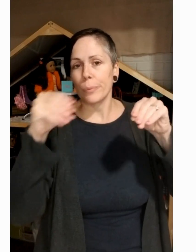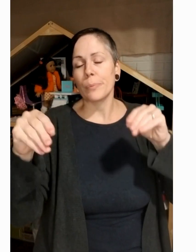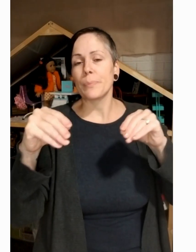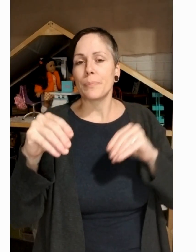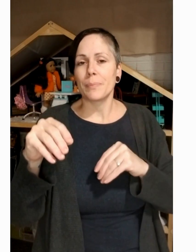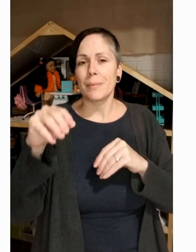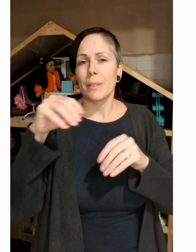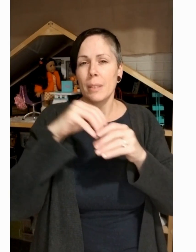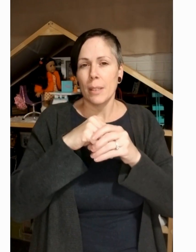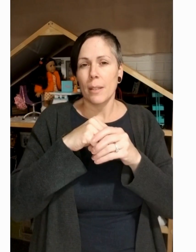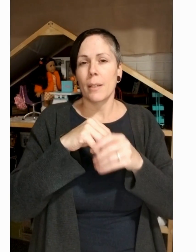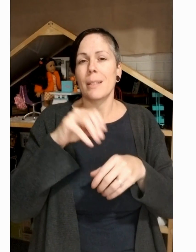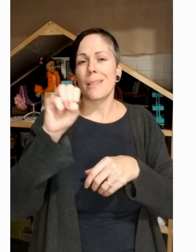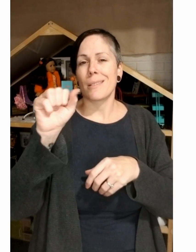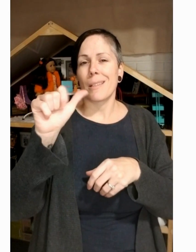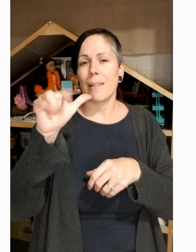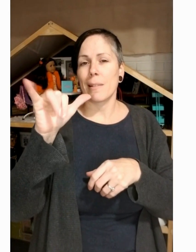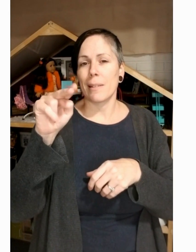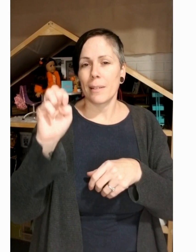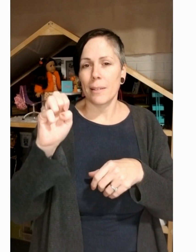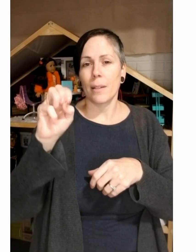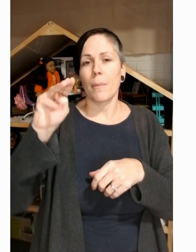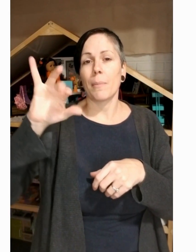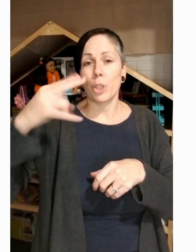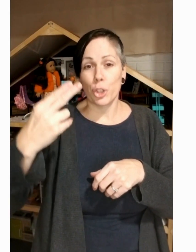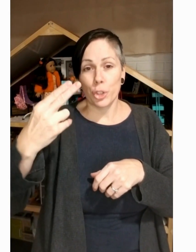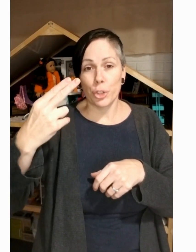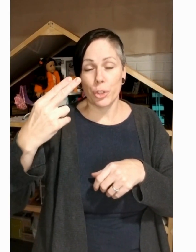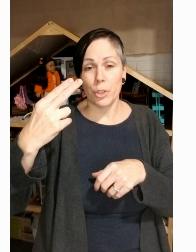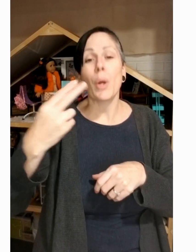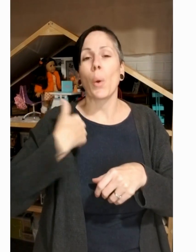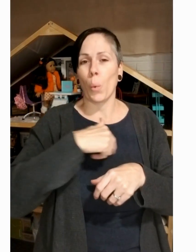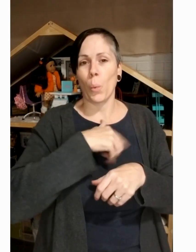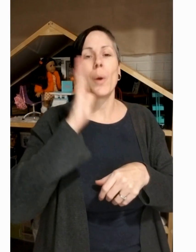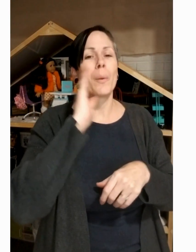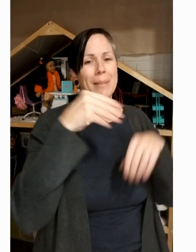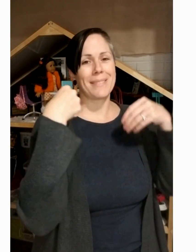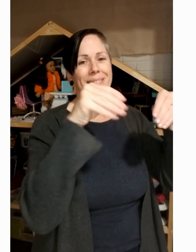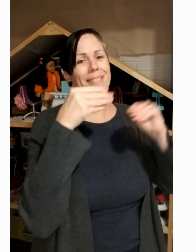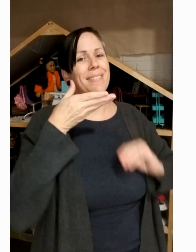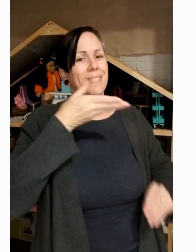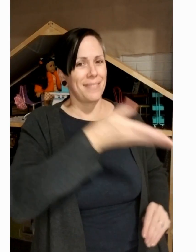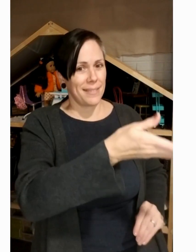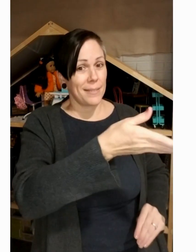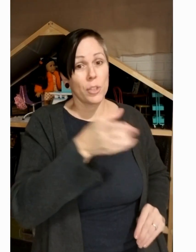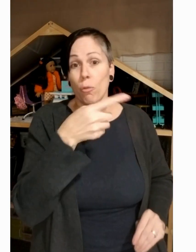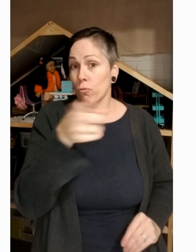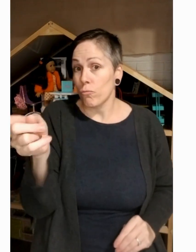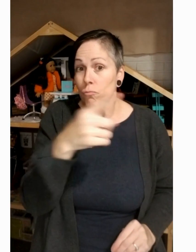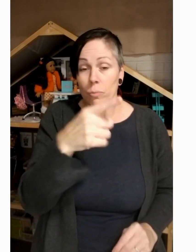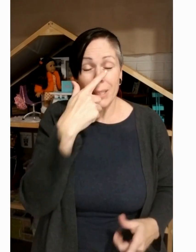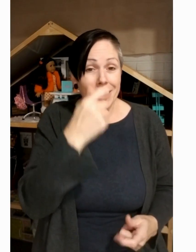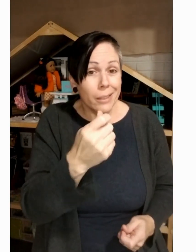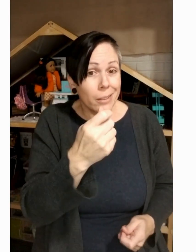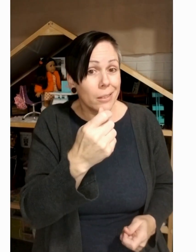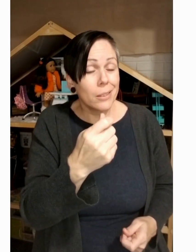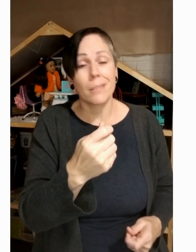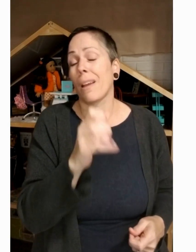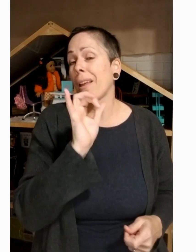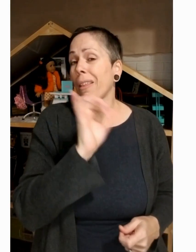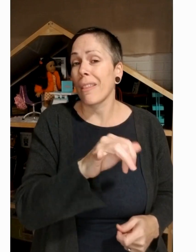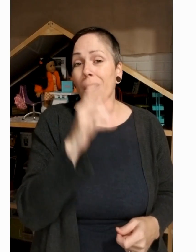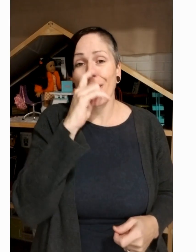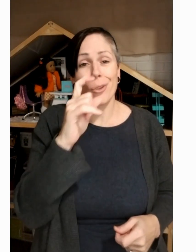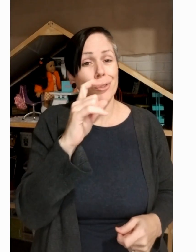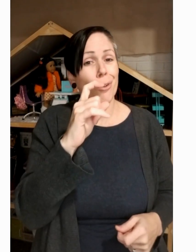So if you are interested in getting some really good doll stuff, not just from me, but from other people too, it's an amazing